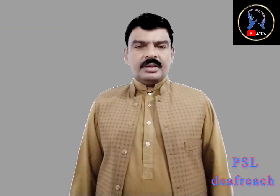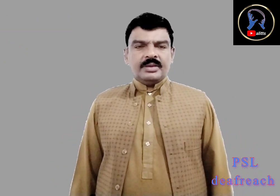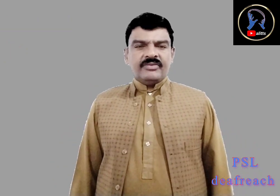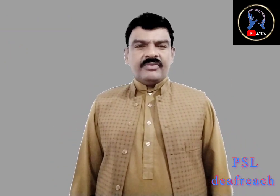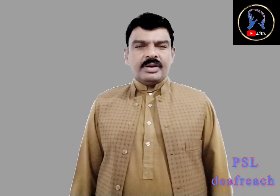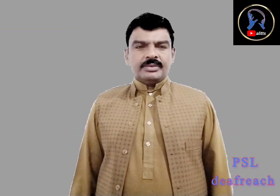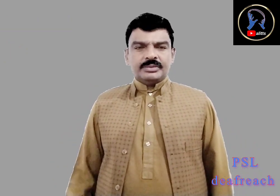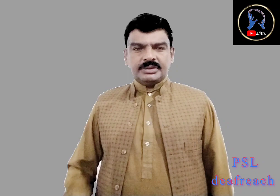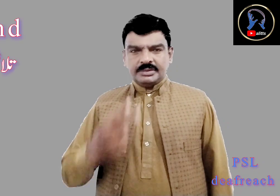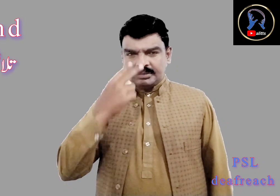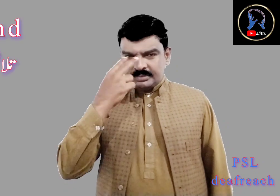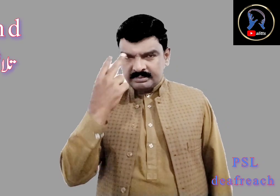found